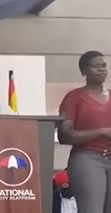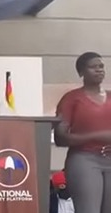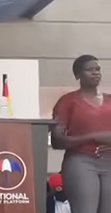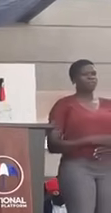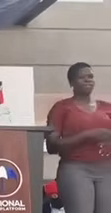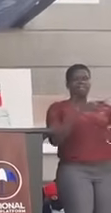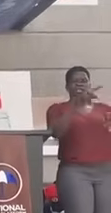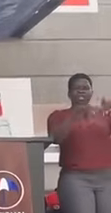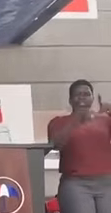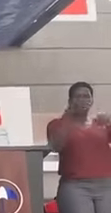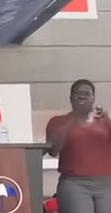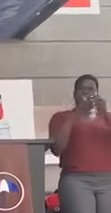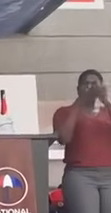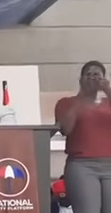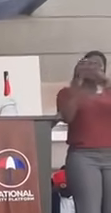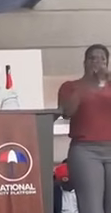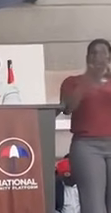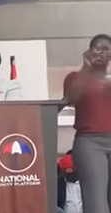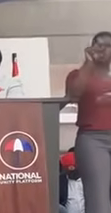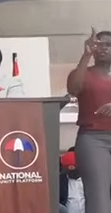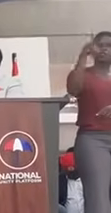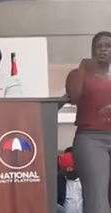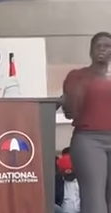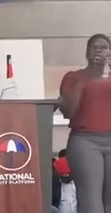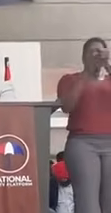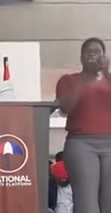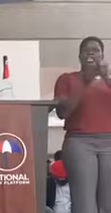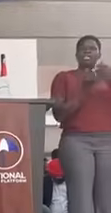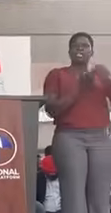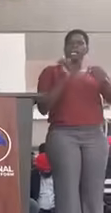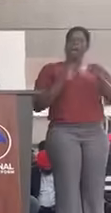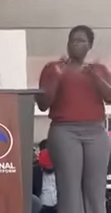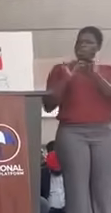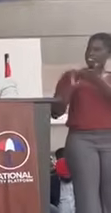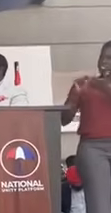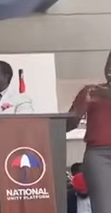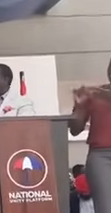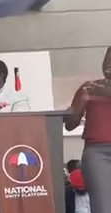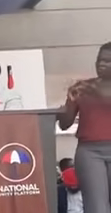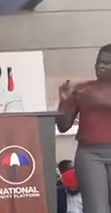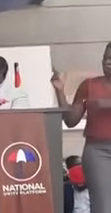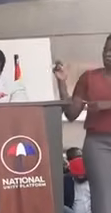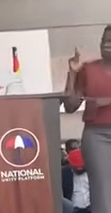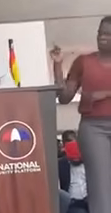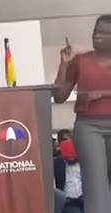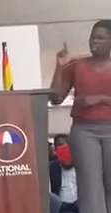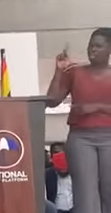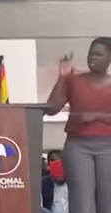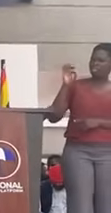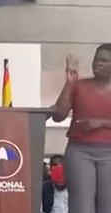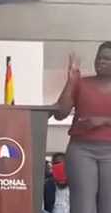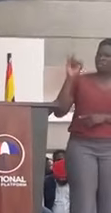the party leadership of NUP, led by our very able Secretary General, Comrade Lubongoya.